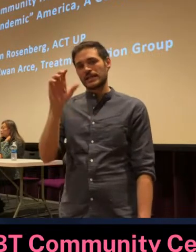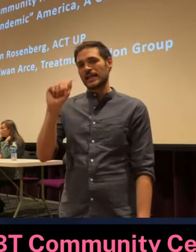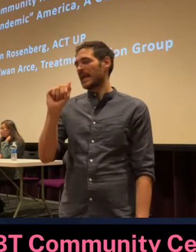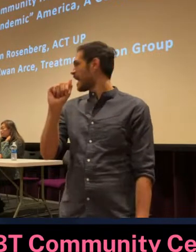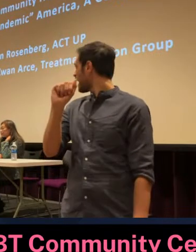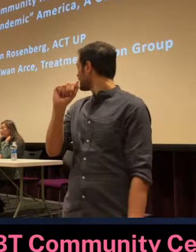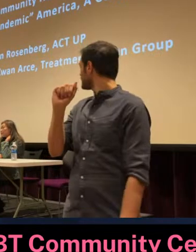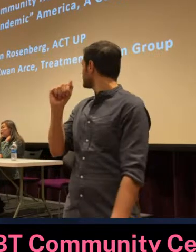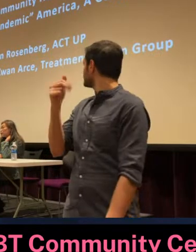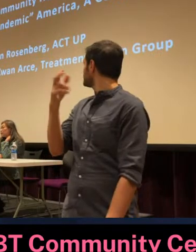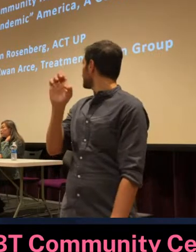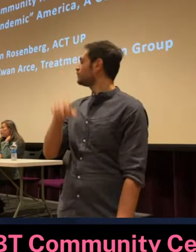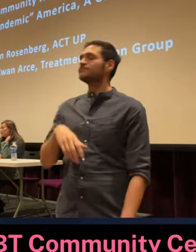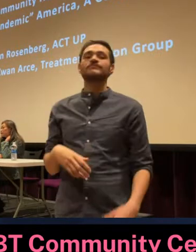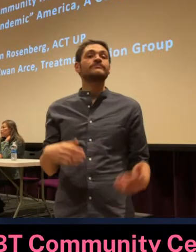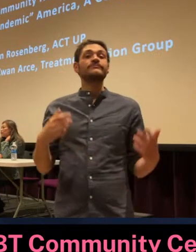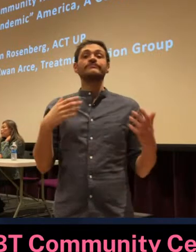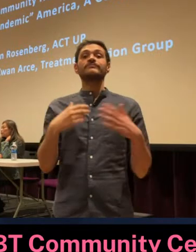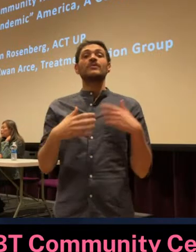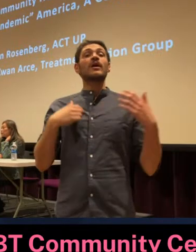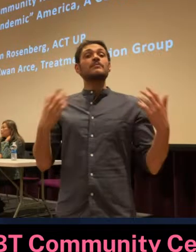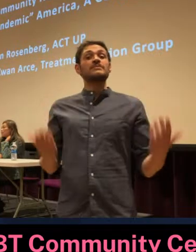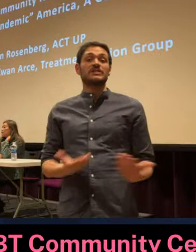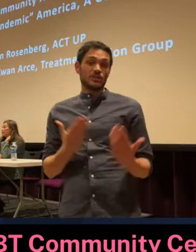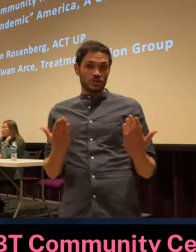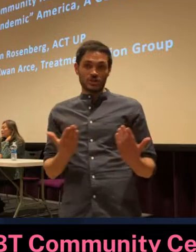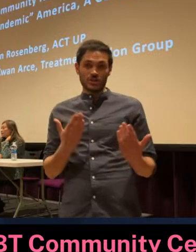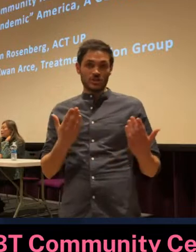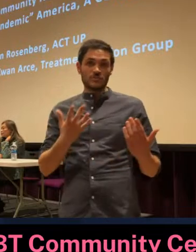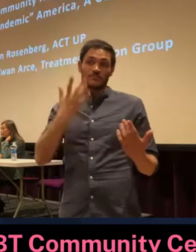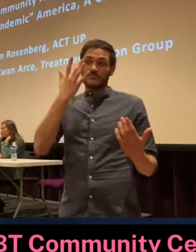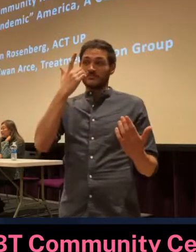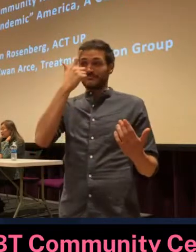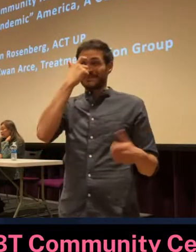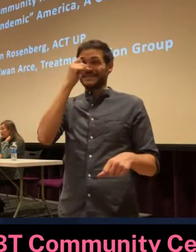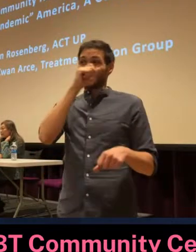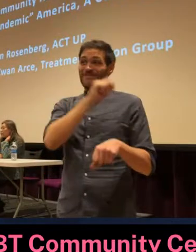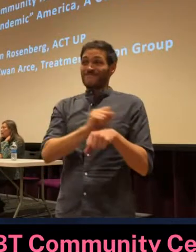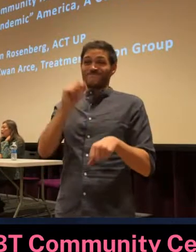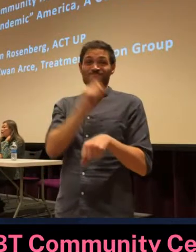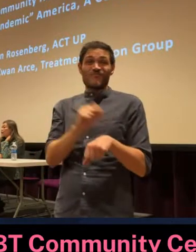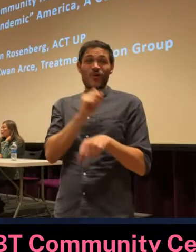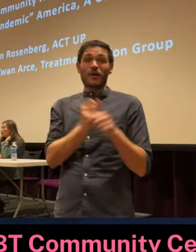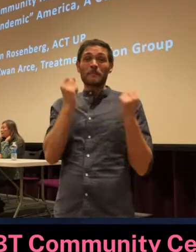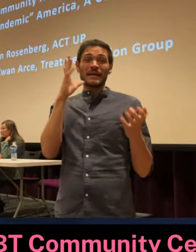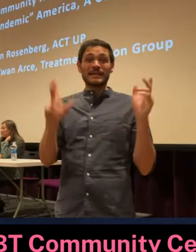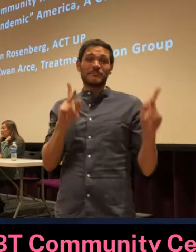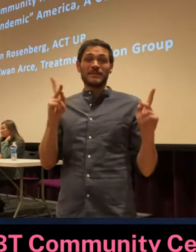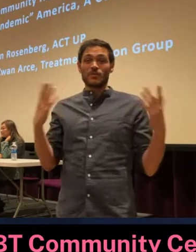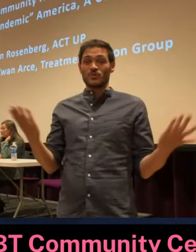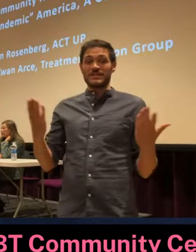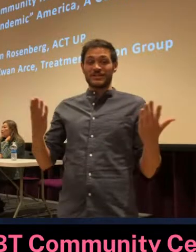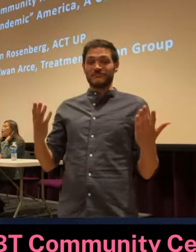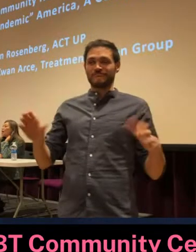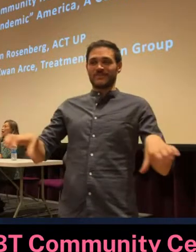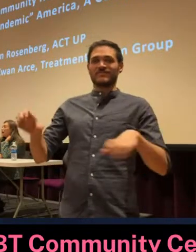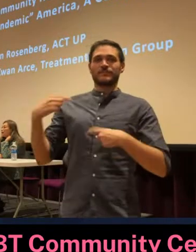So I'm here because of the work that many people in this room have done. I'm part of the relay team.